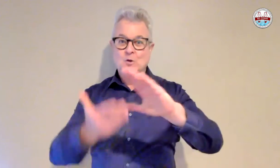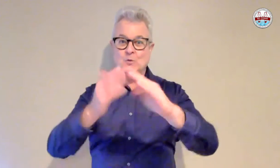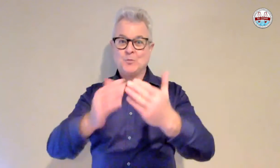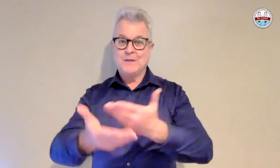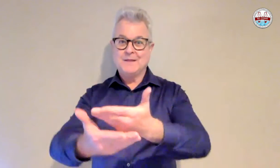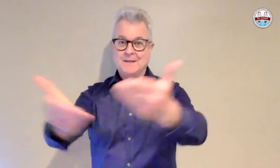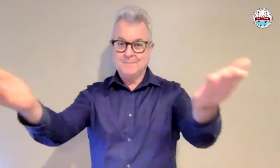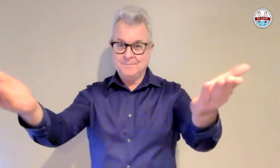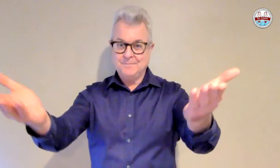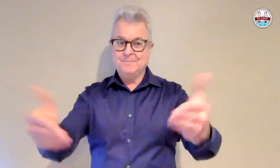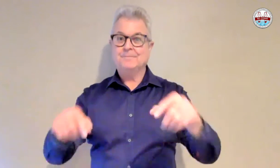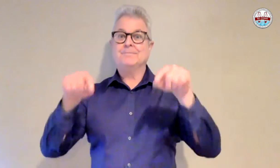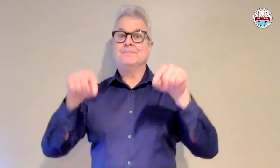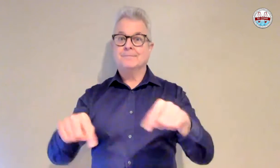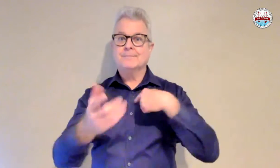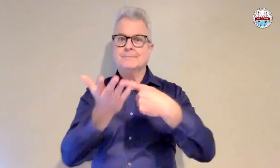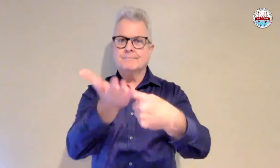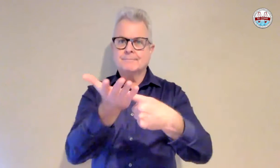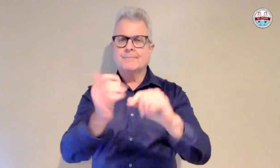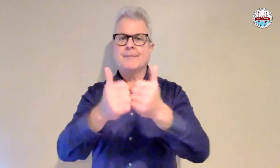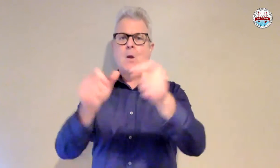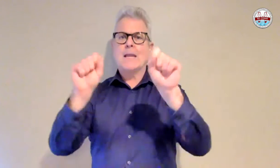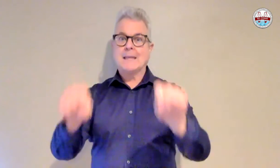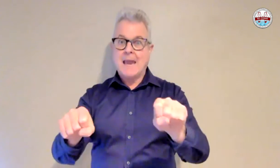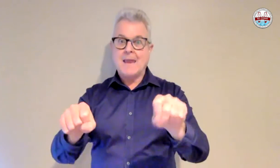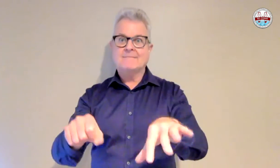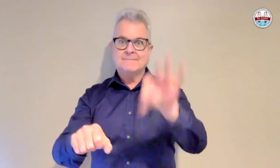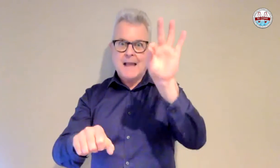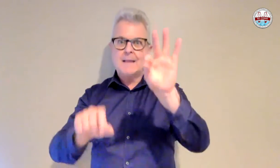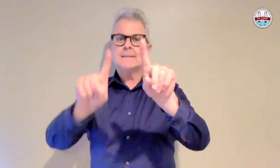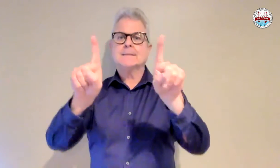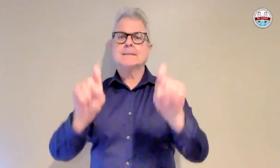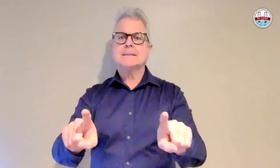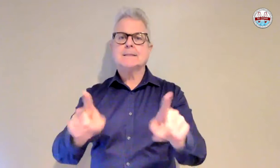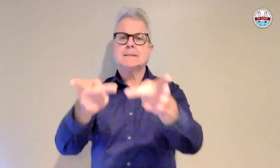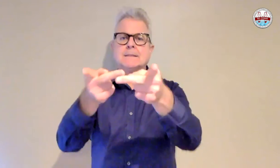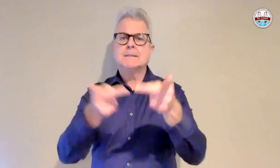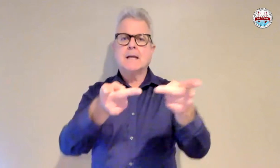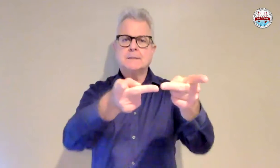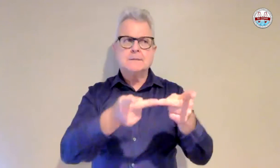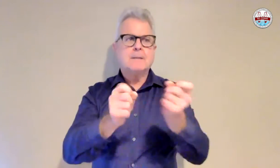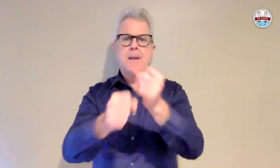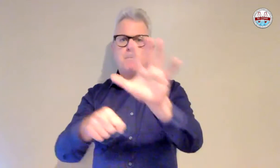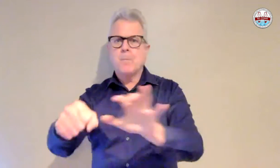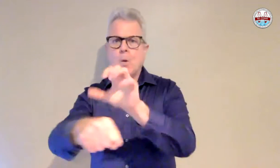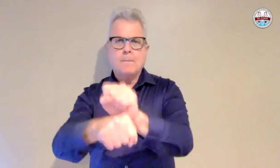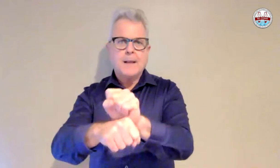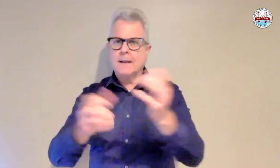Good evening, members of the deaf and hard of hearing communities of the state of Rhode Island. Today, I'm going to be discussing some of the locations